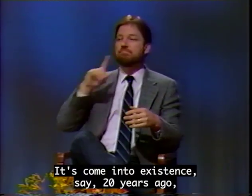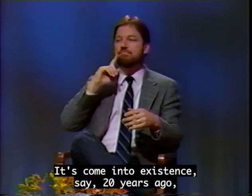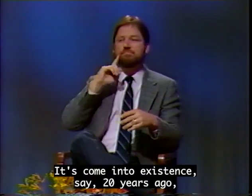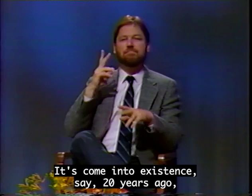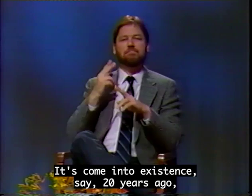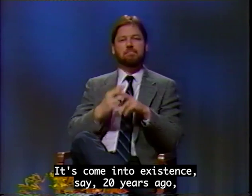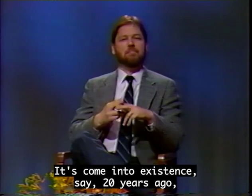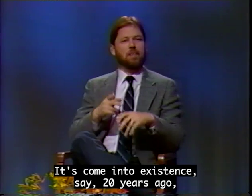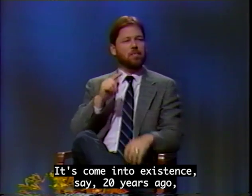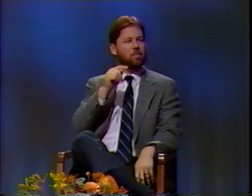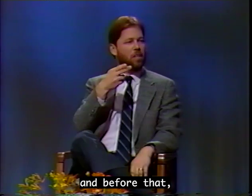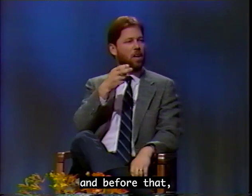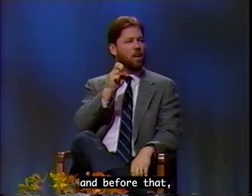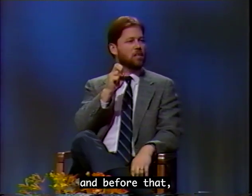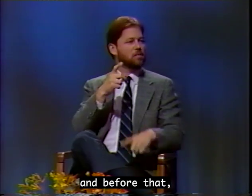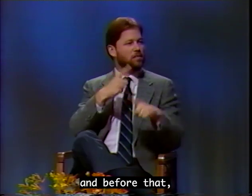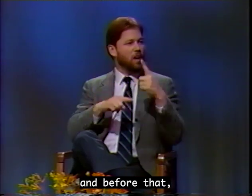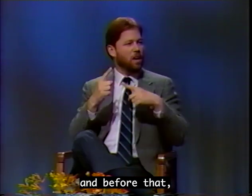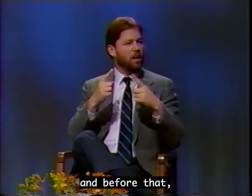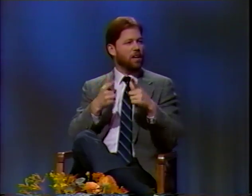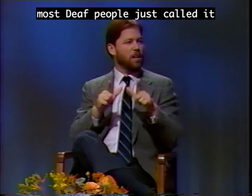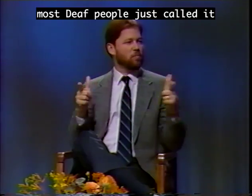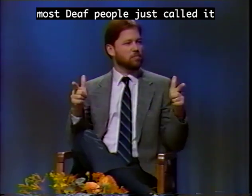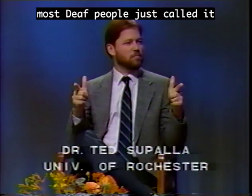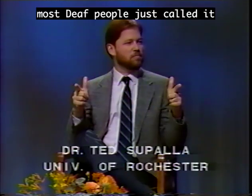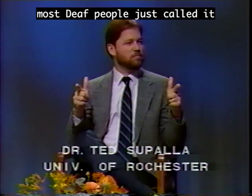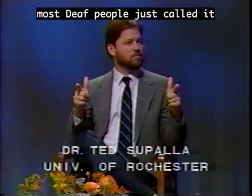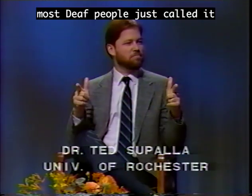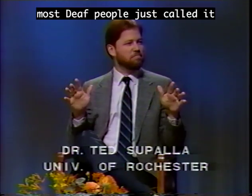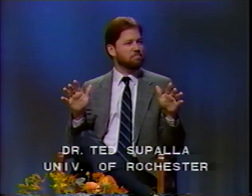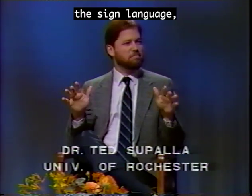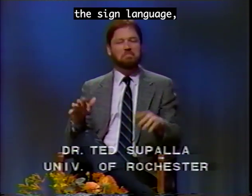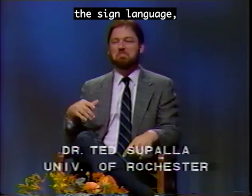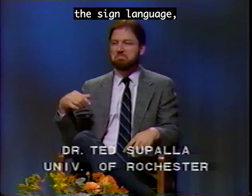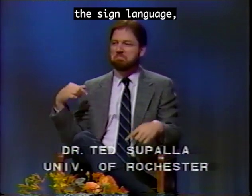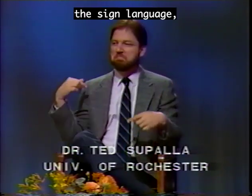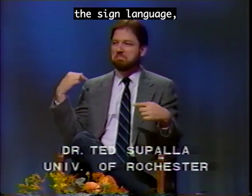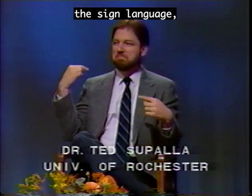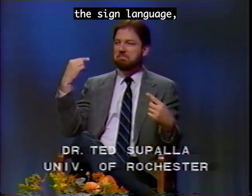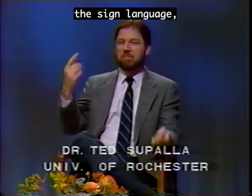ago. And before that, most deaf people just called it the sign language.